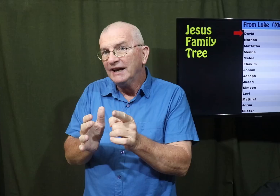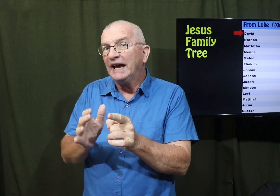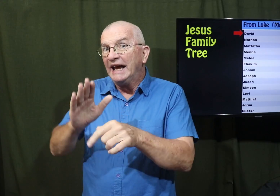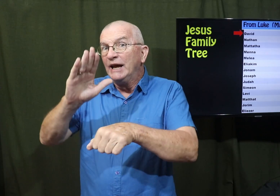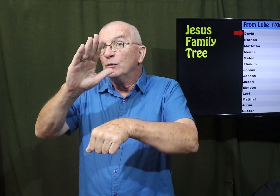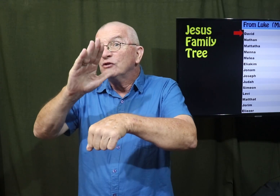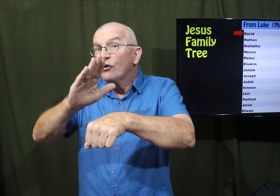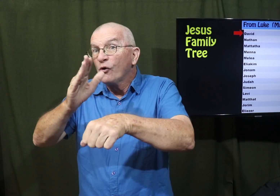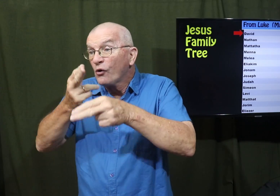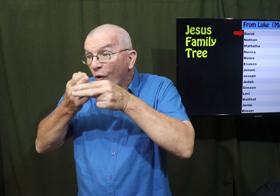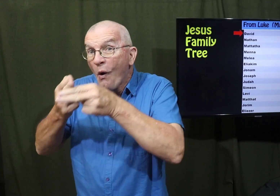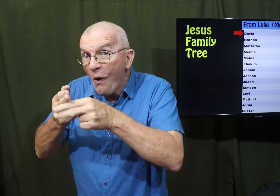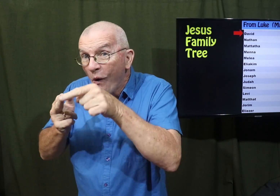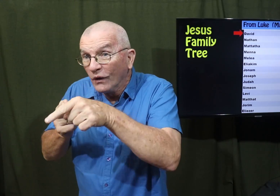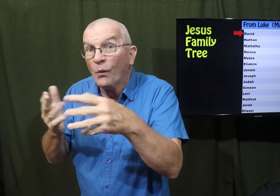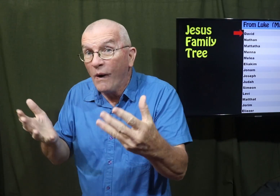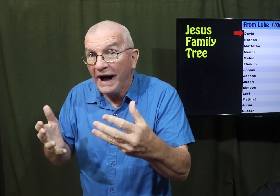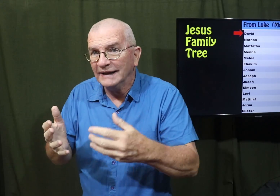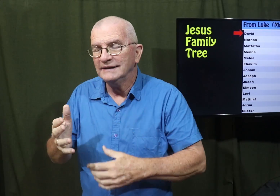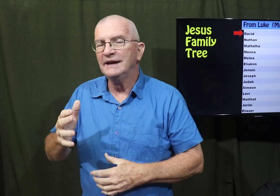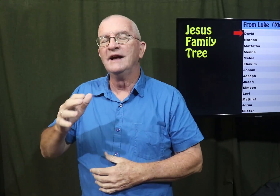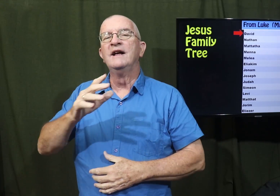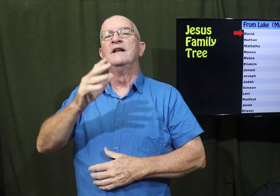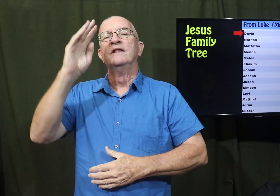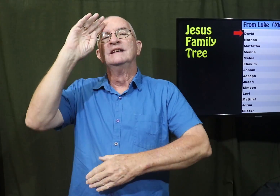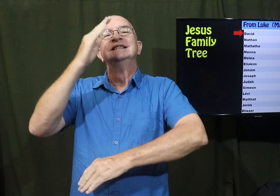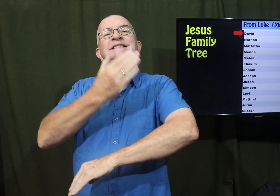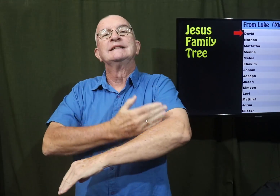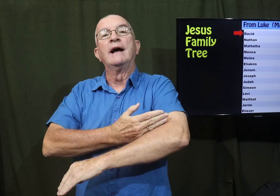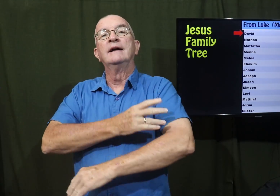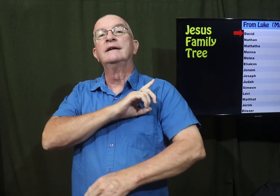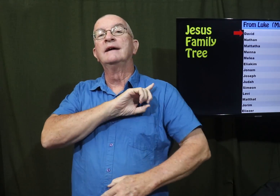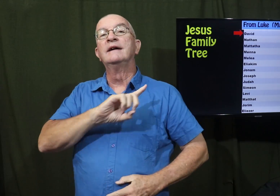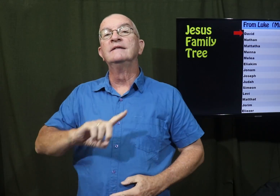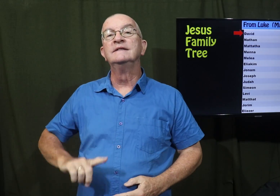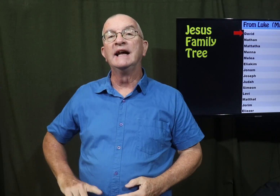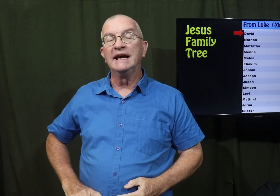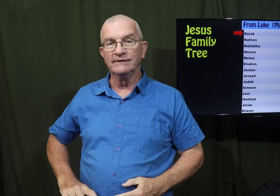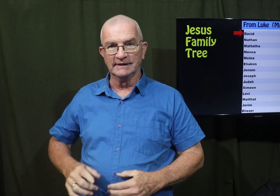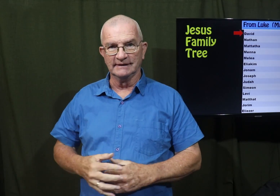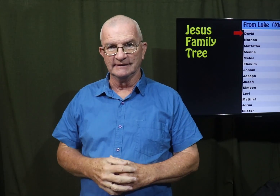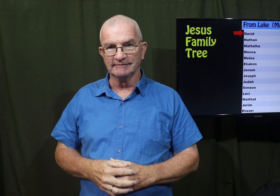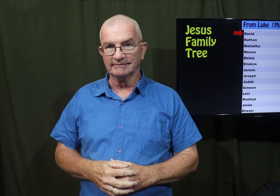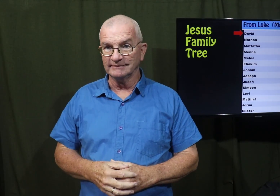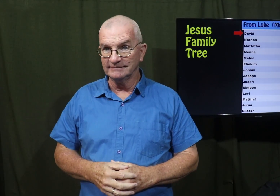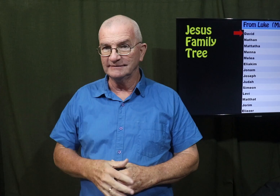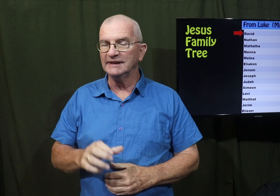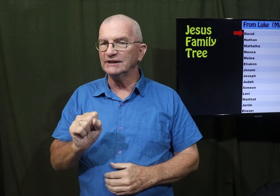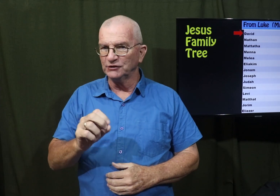And let's remember that Jesus He was called what? The son of David.